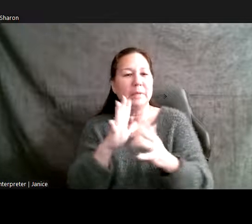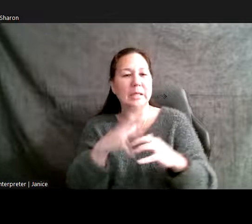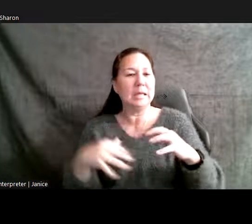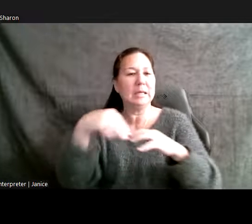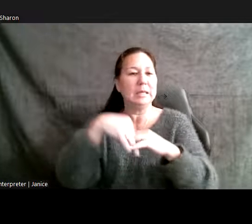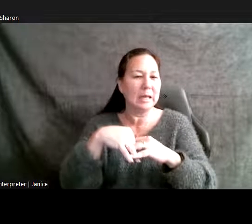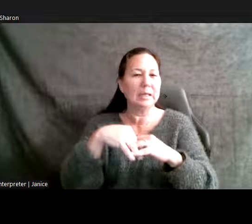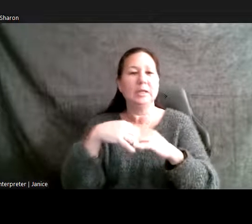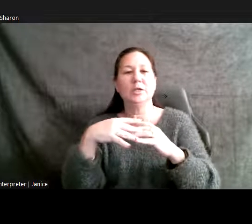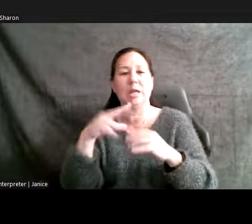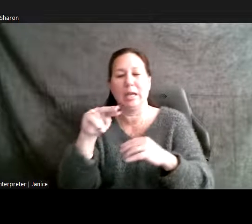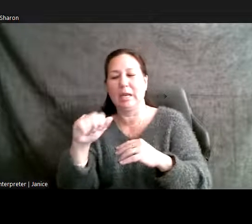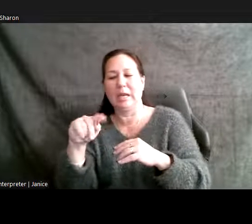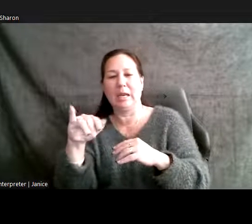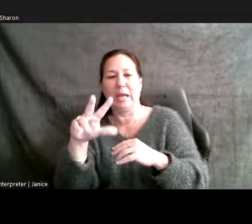in certain block groups.